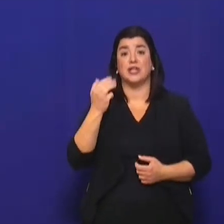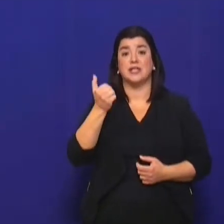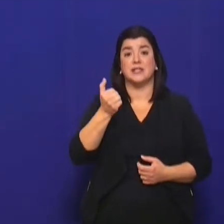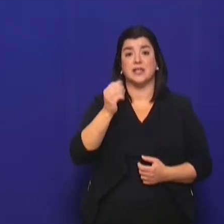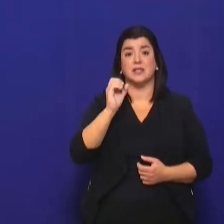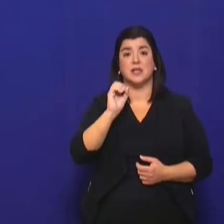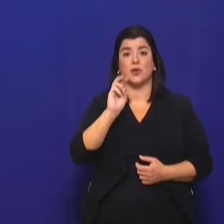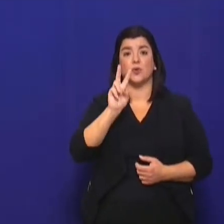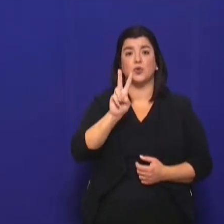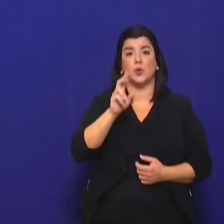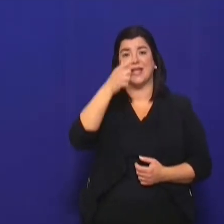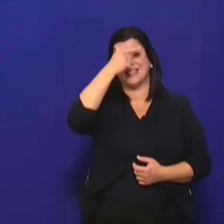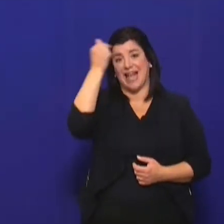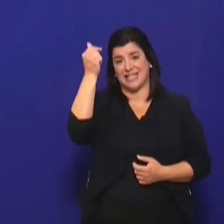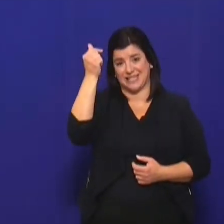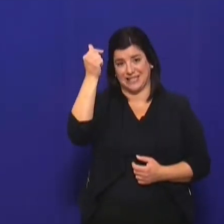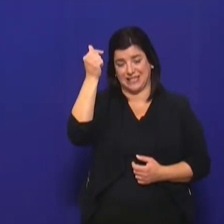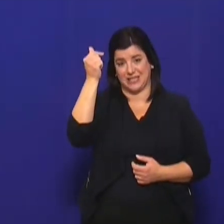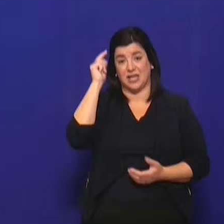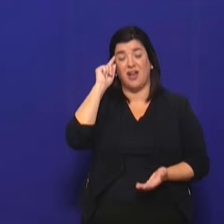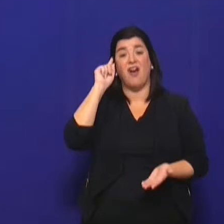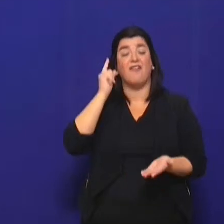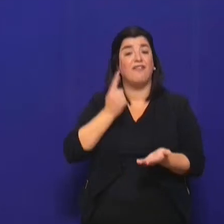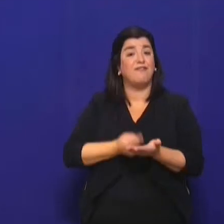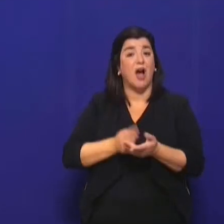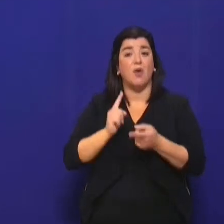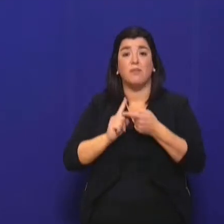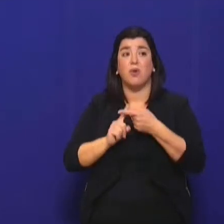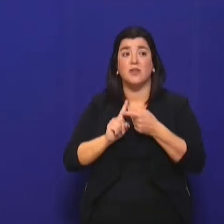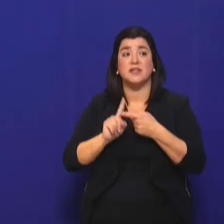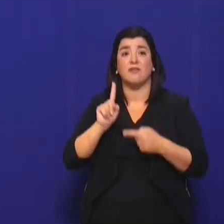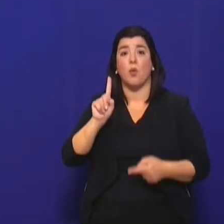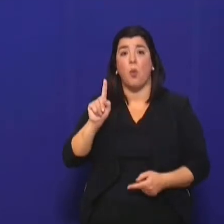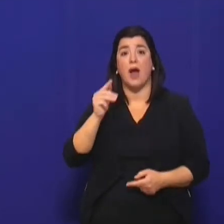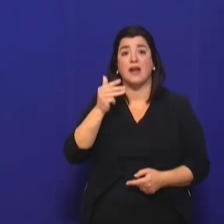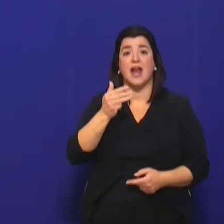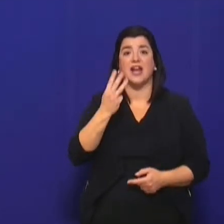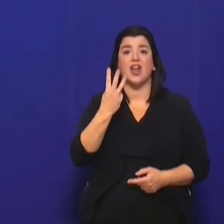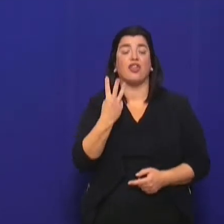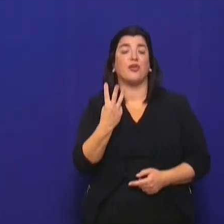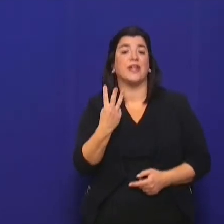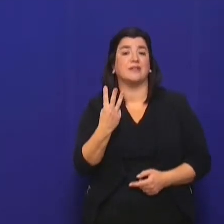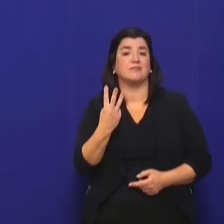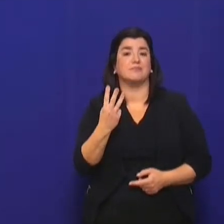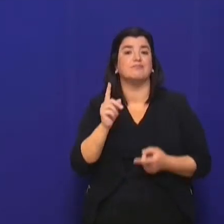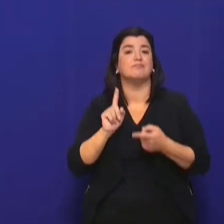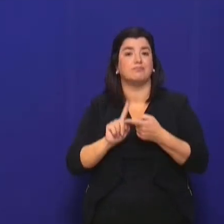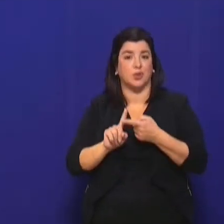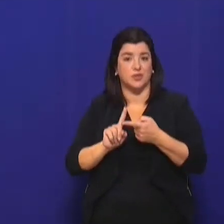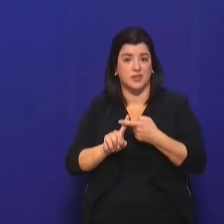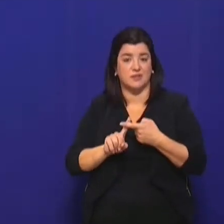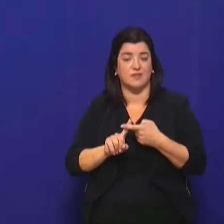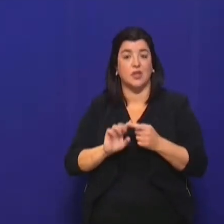3,602 tests carried out, and of these, we had 193 new cases, so the total number of cases is